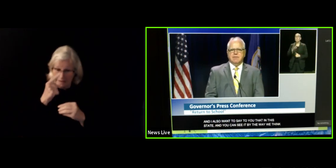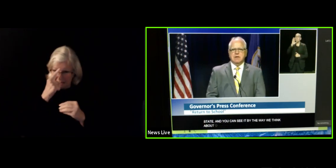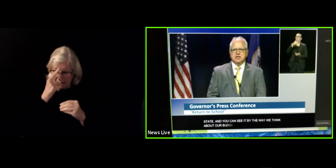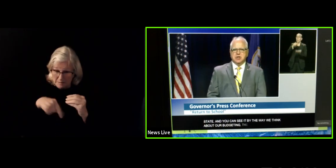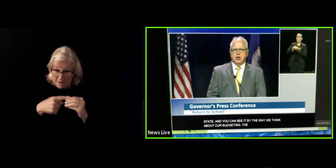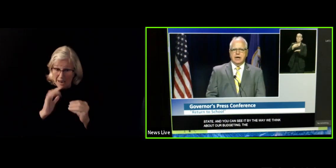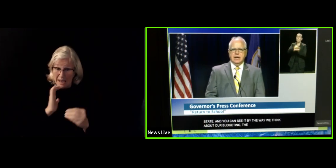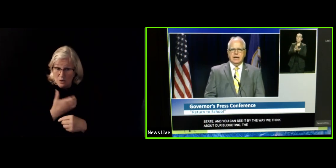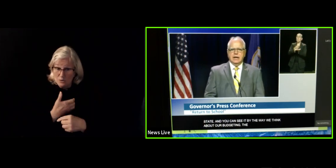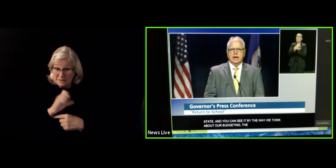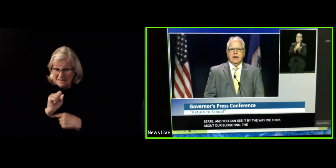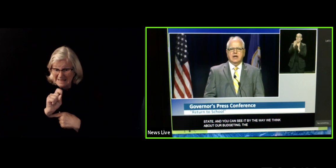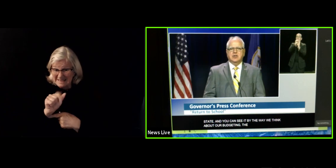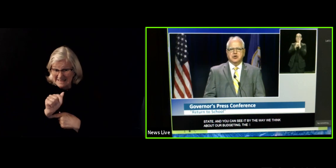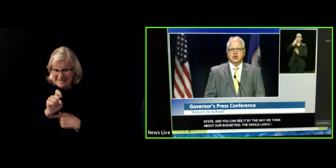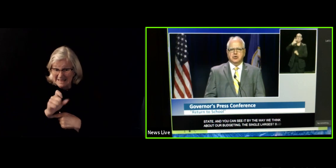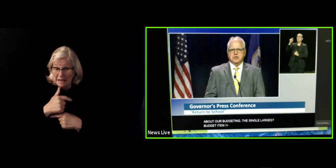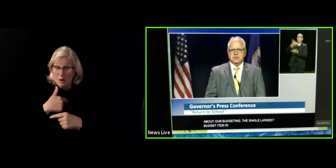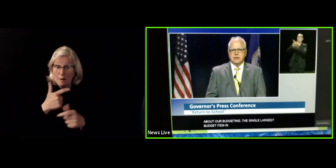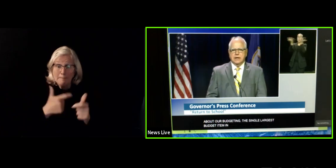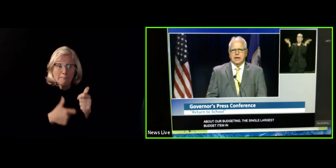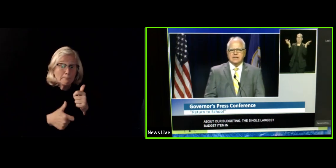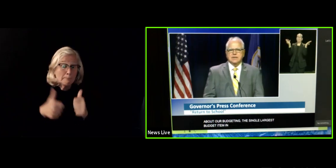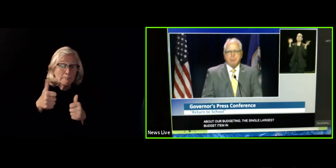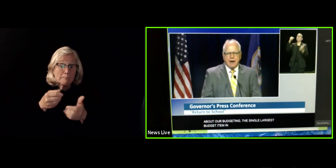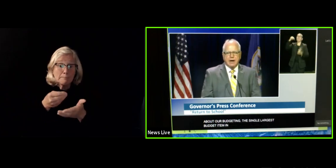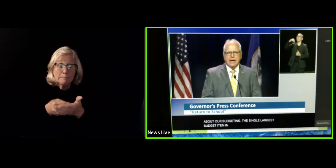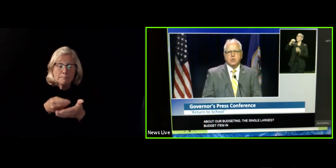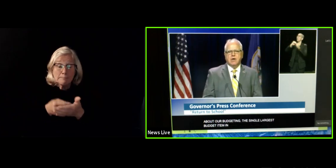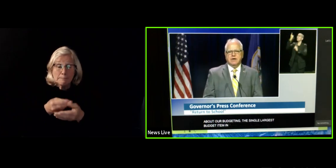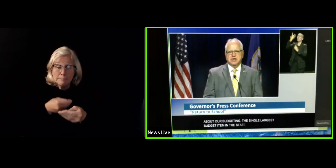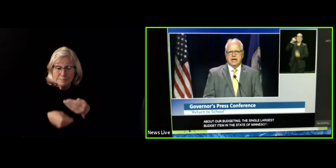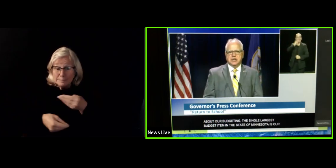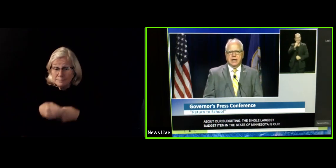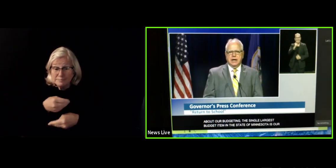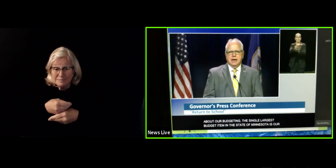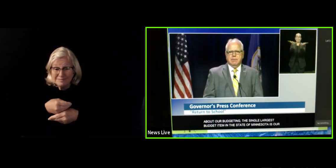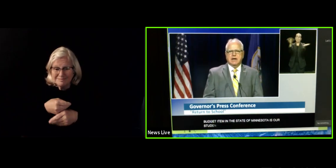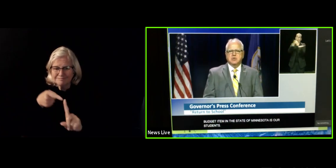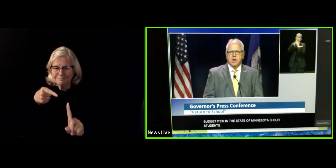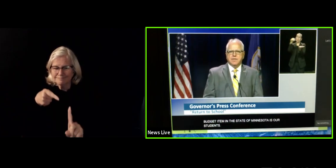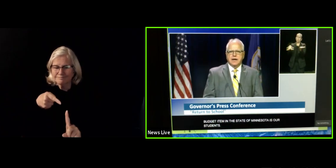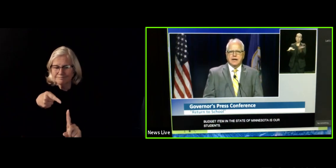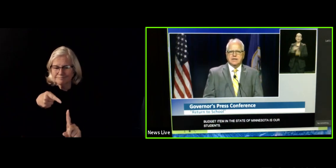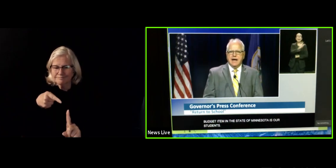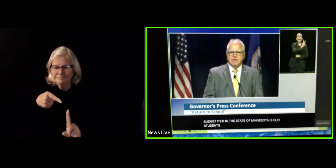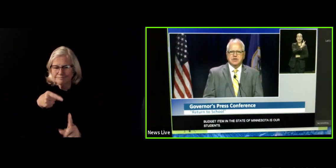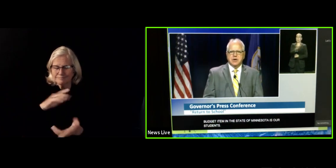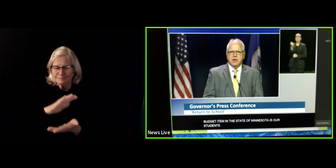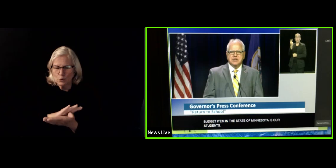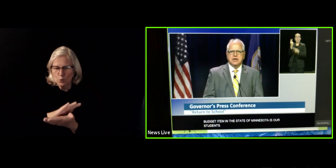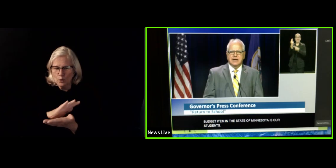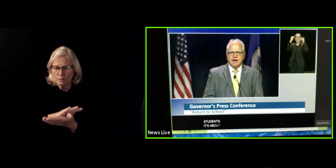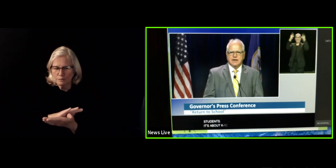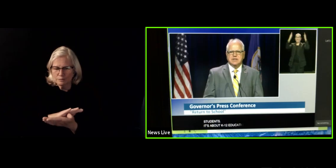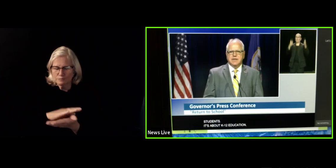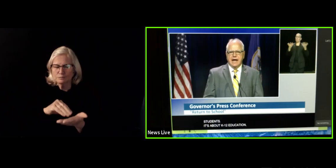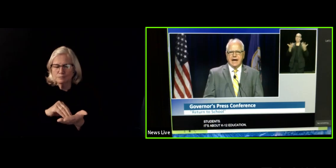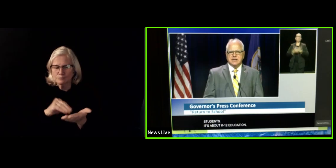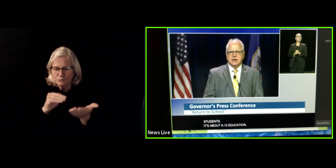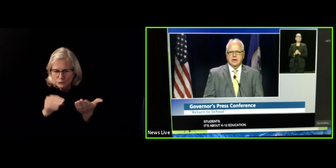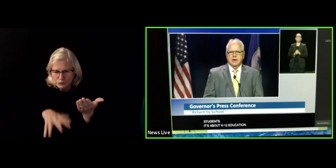of Minnesota is our students. It's about K-12 education. Because one thing is, every generation invests